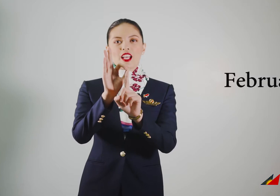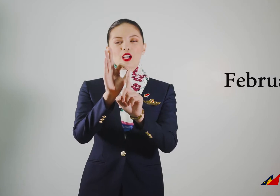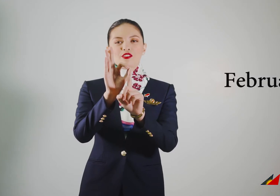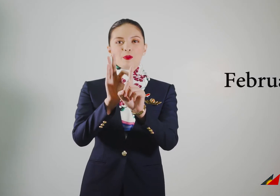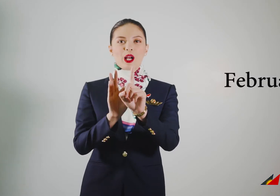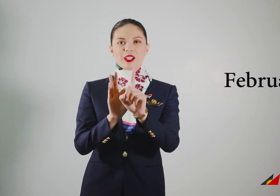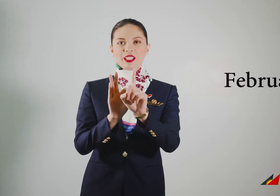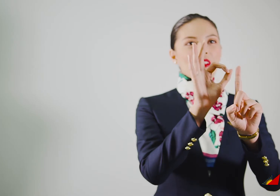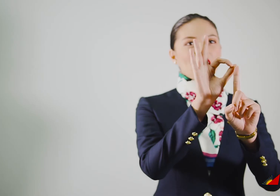February,